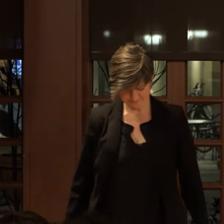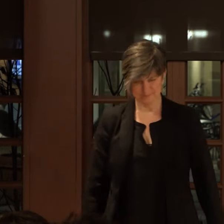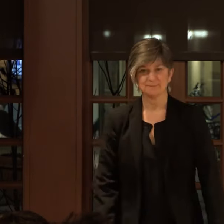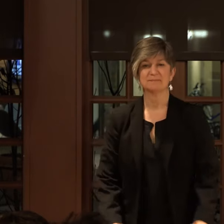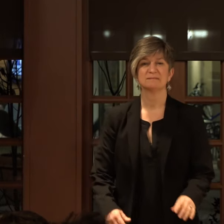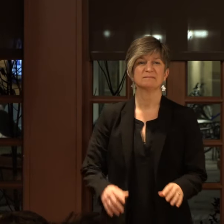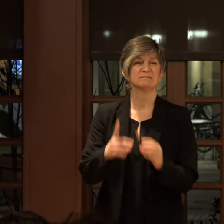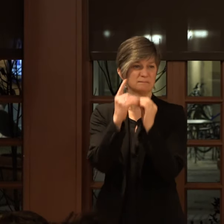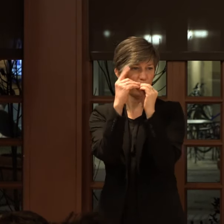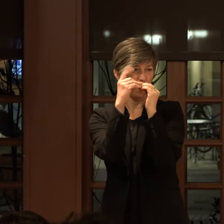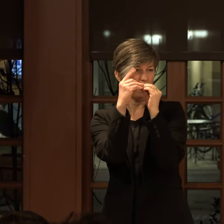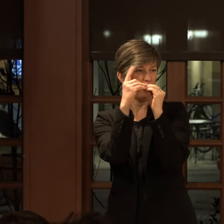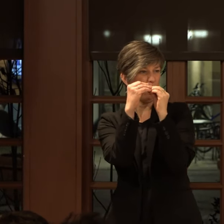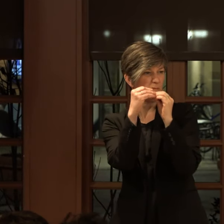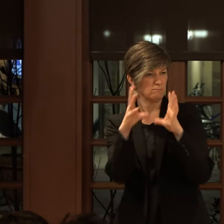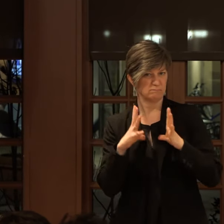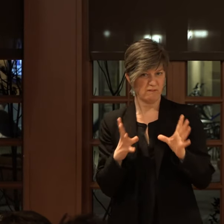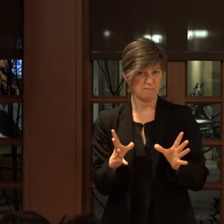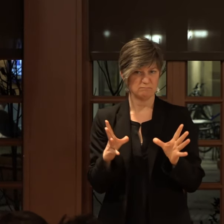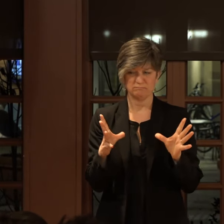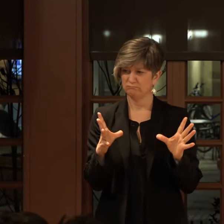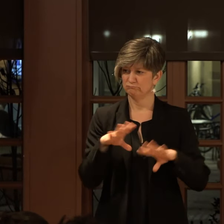I'll try to just read one more. Does that feel good?